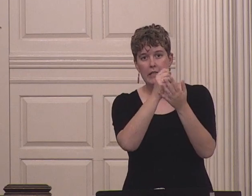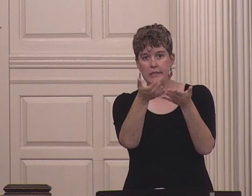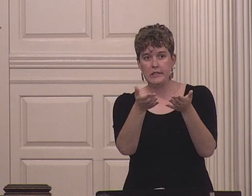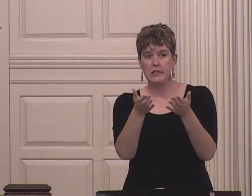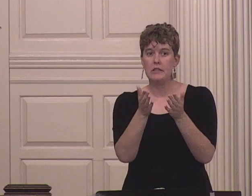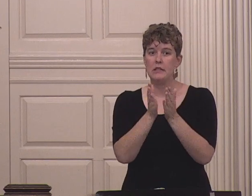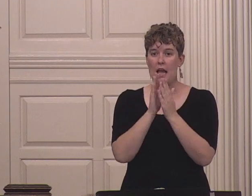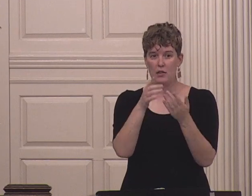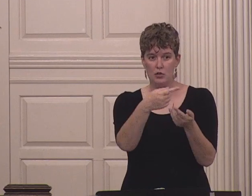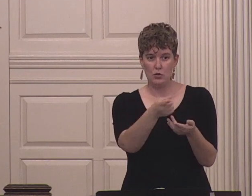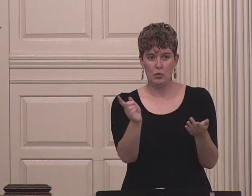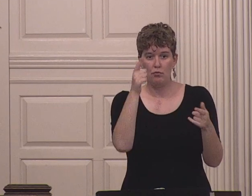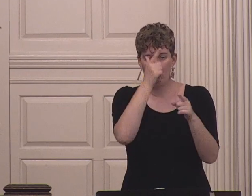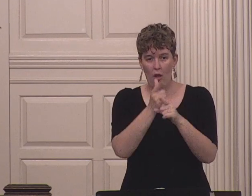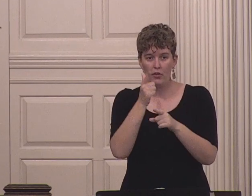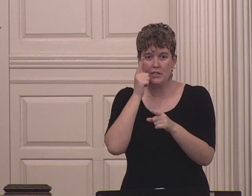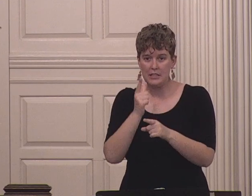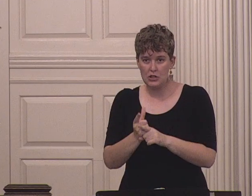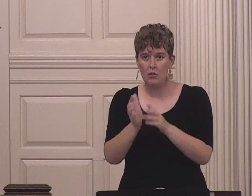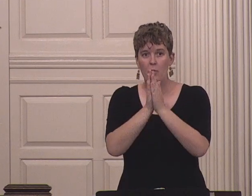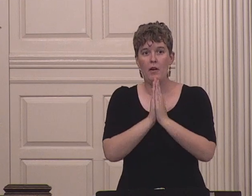my brothers and sisters,